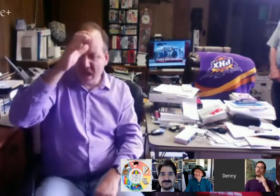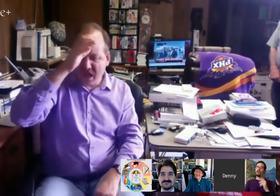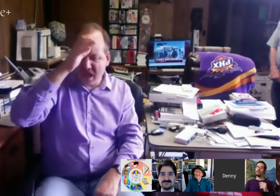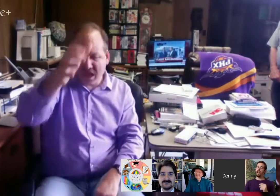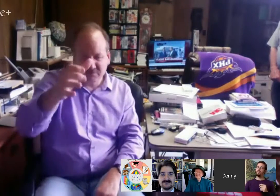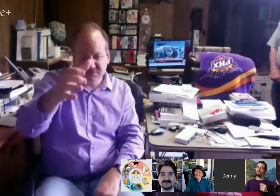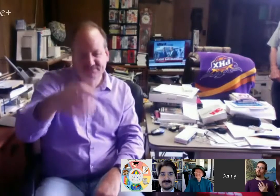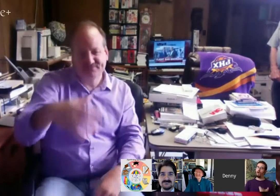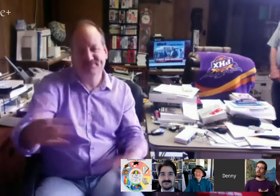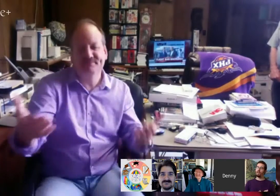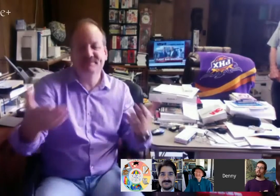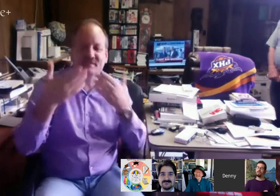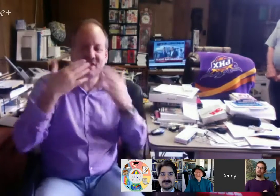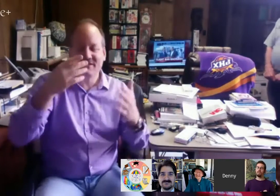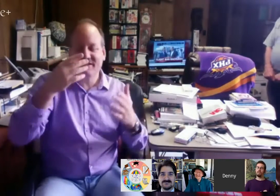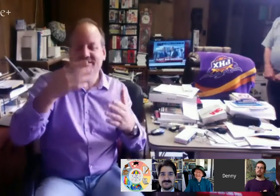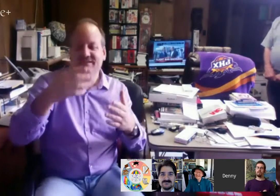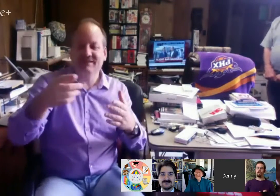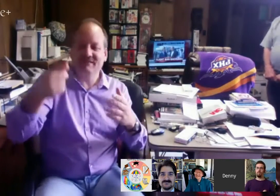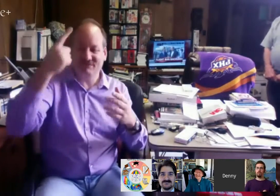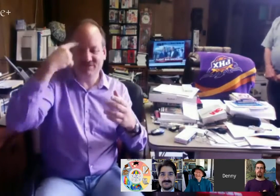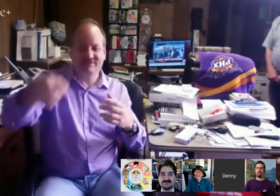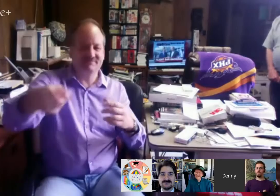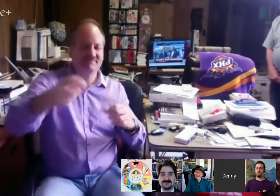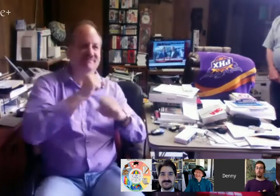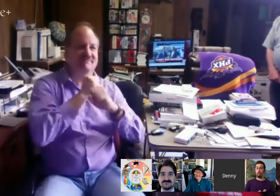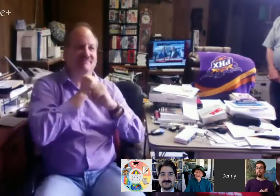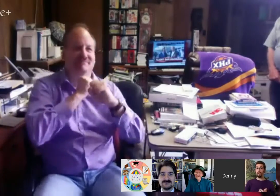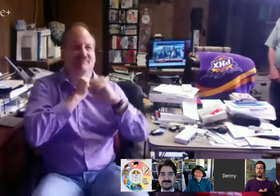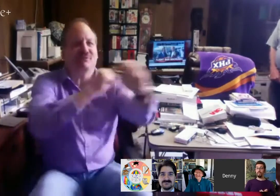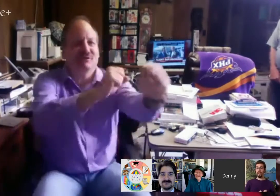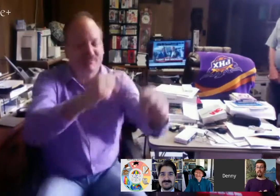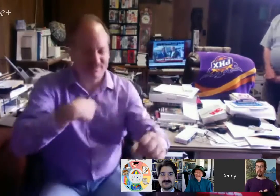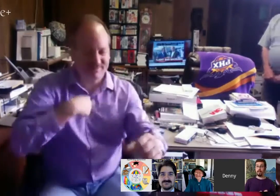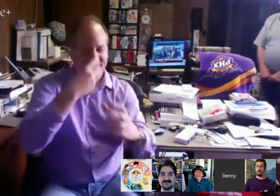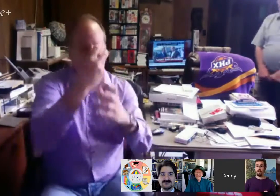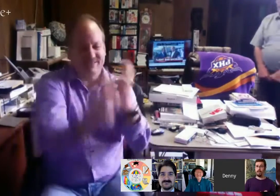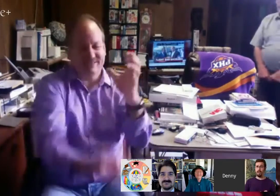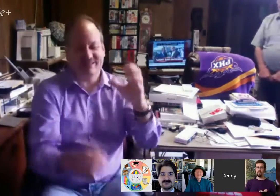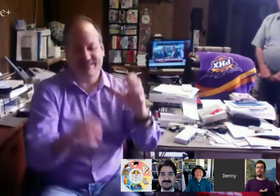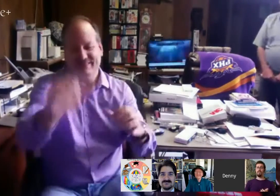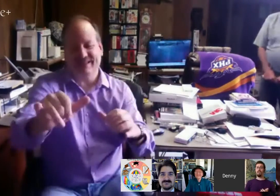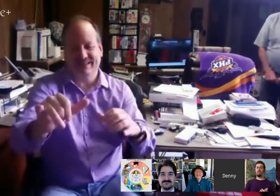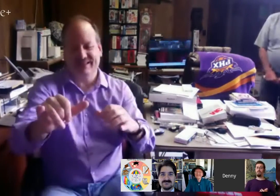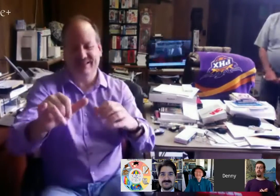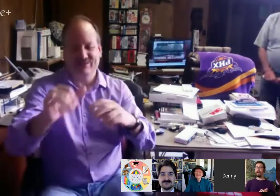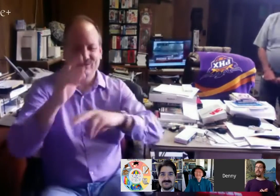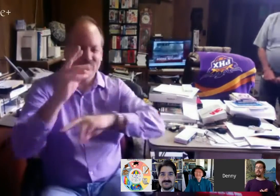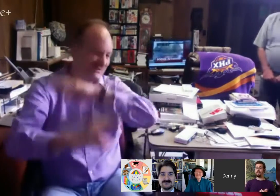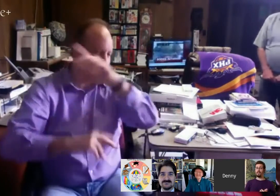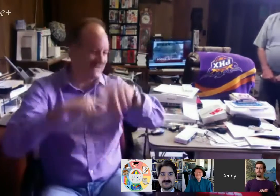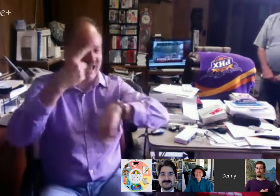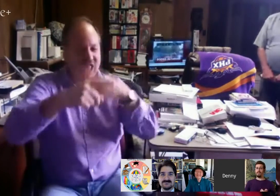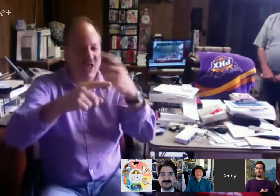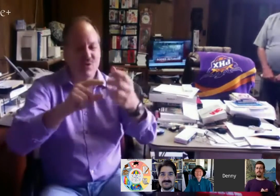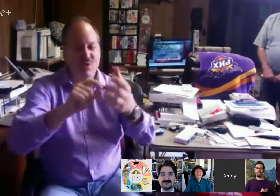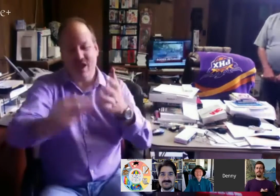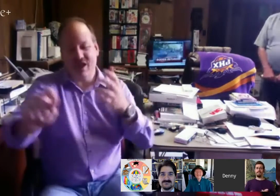But after a while, it just really sold me on the idea of